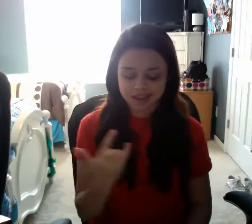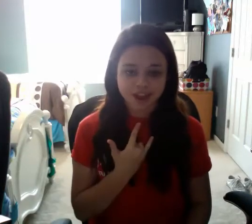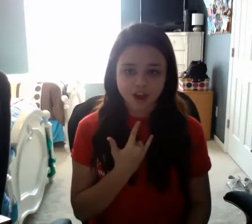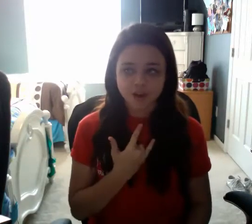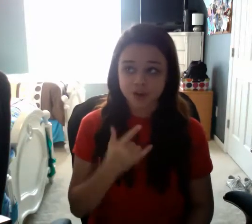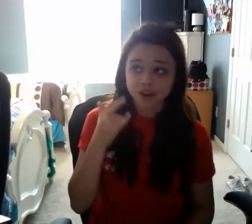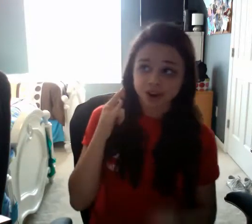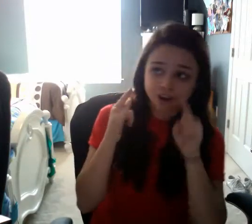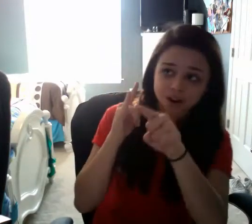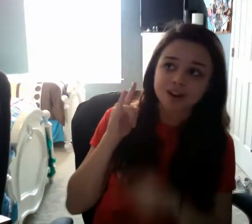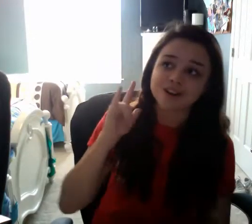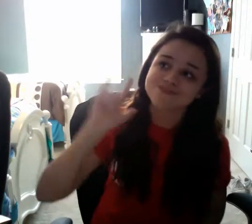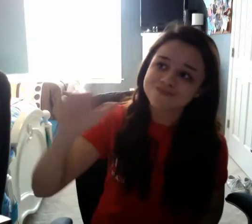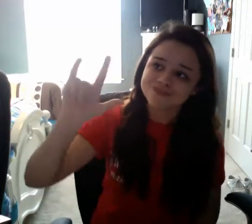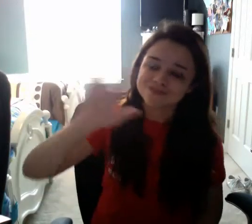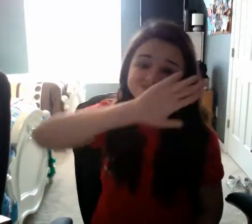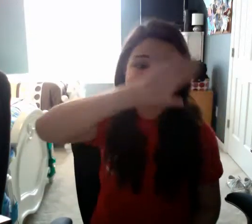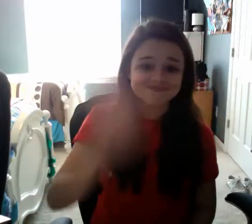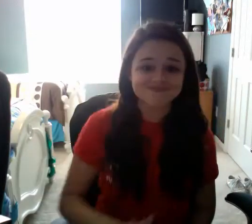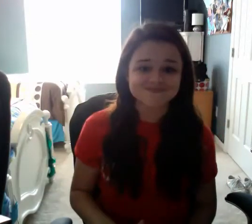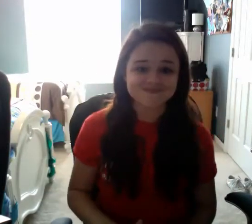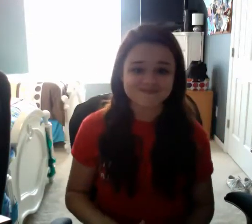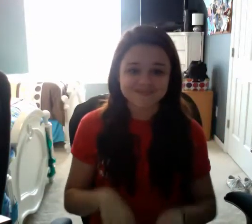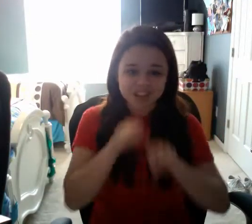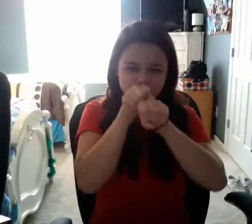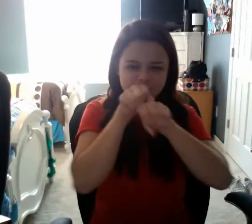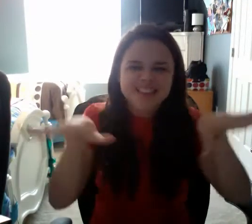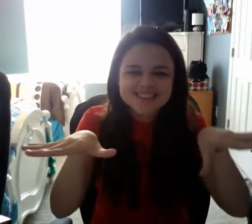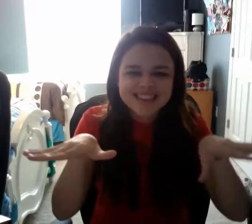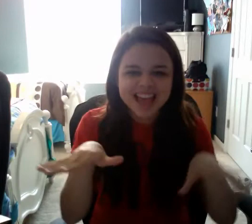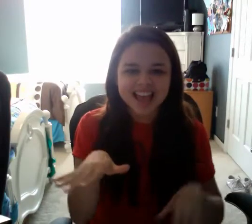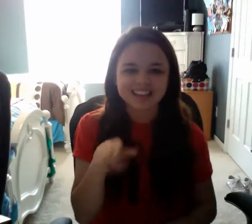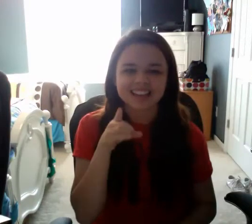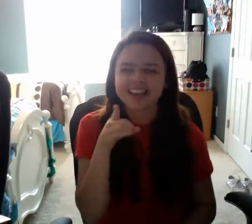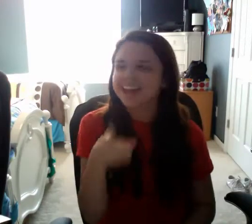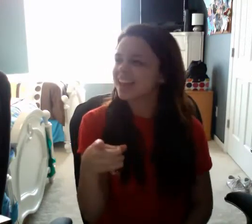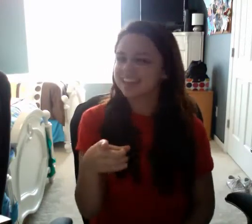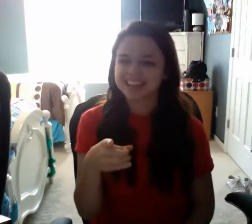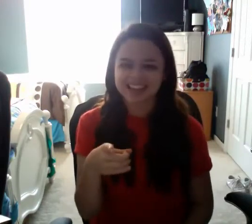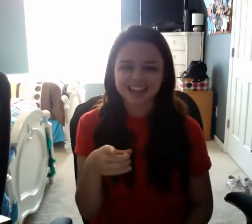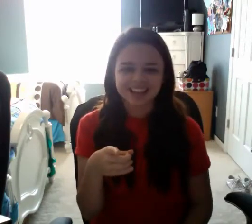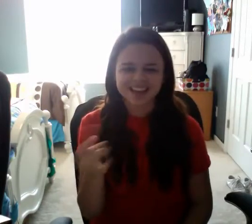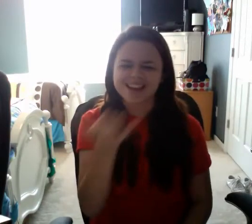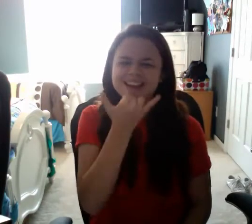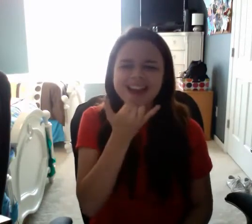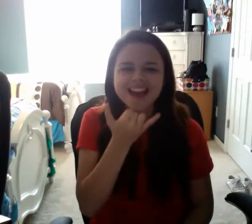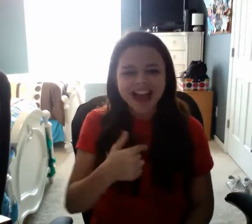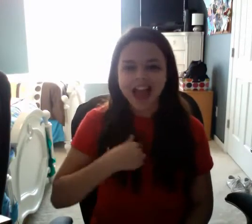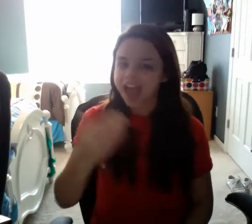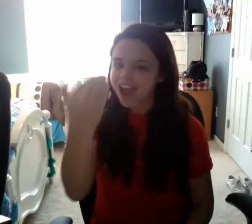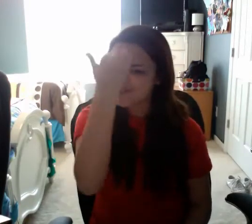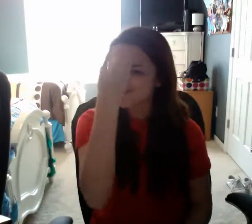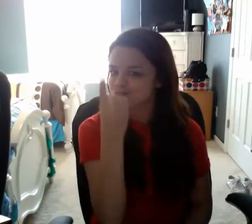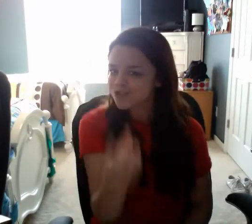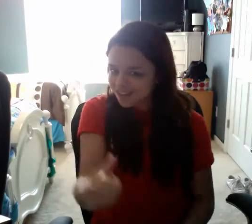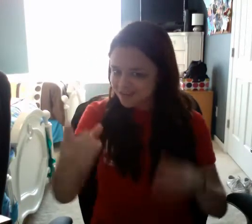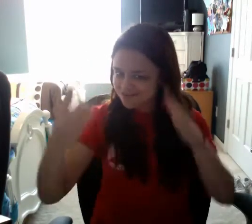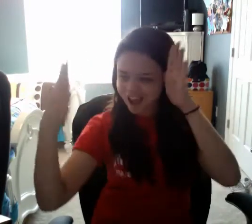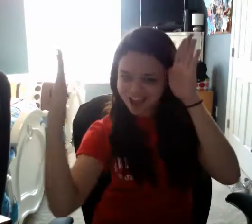or her, or anyone, or anything I knew you were